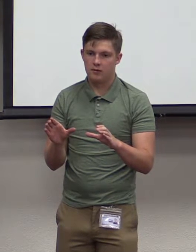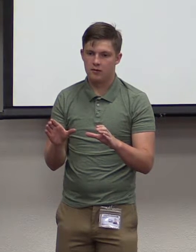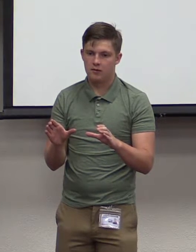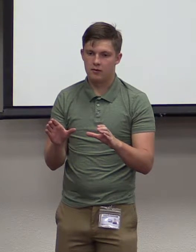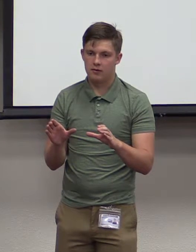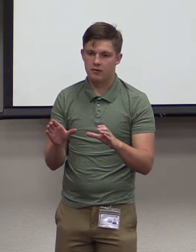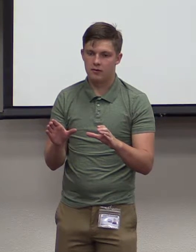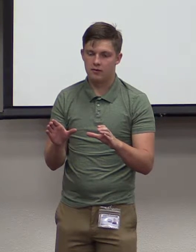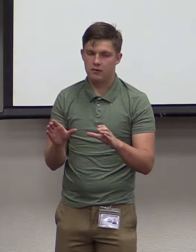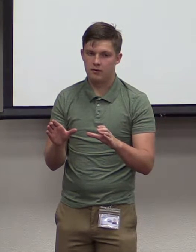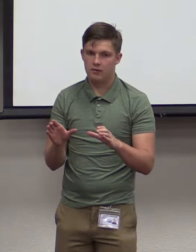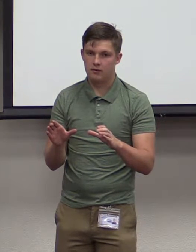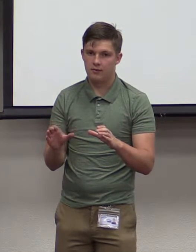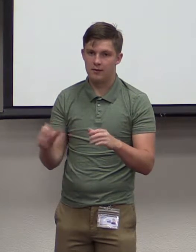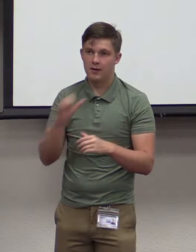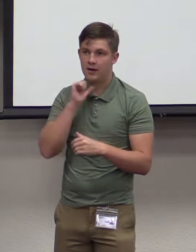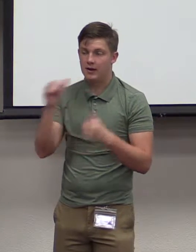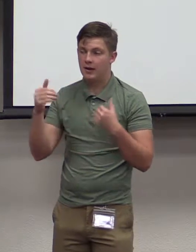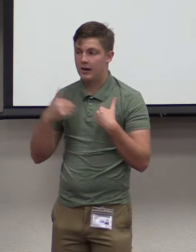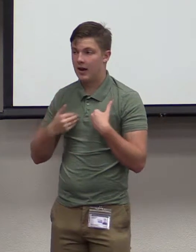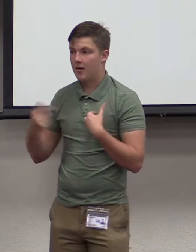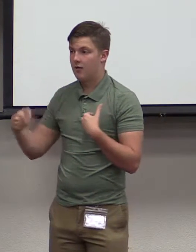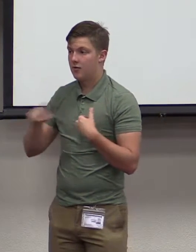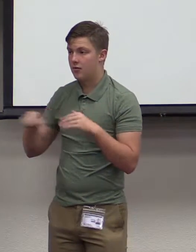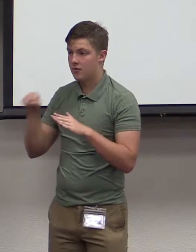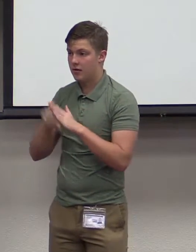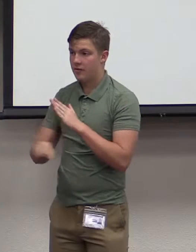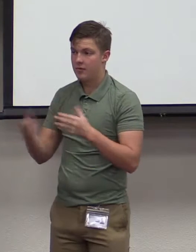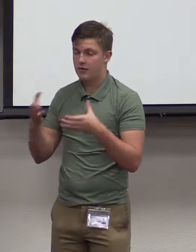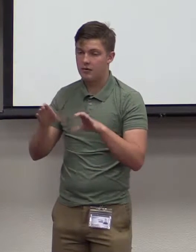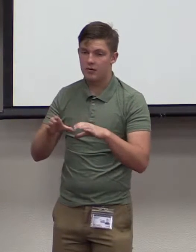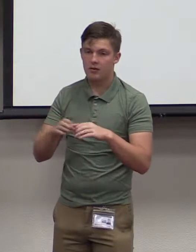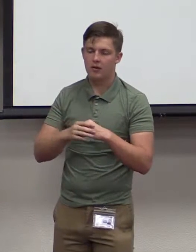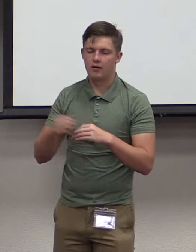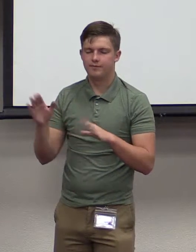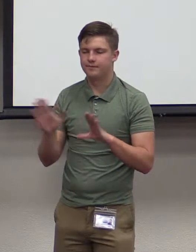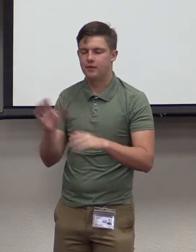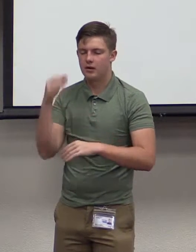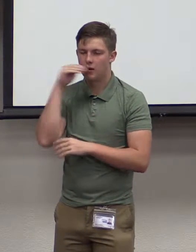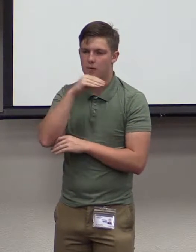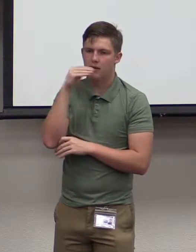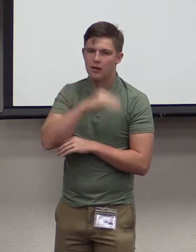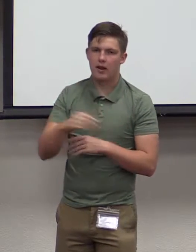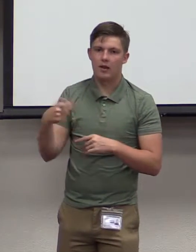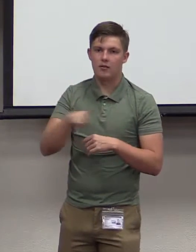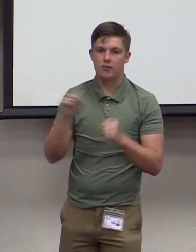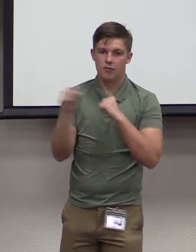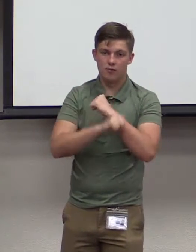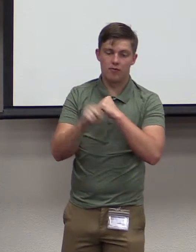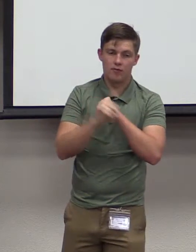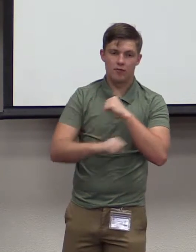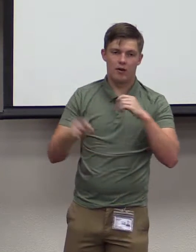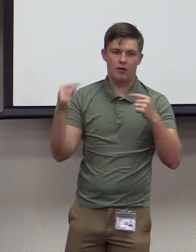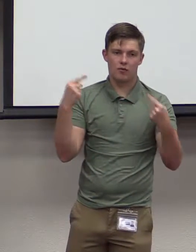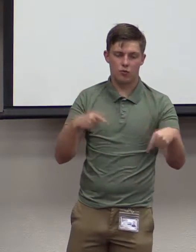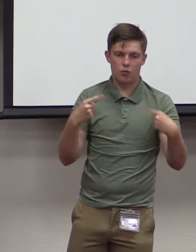not to have, so you murder. You covet, you cannot obtain, so you fight and you quarrel. So you do not have